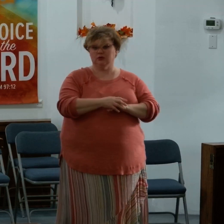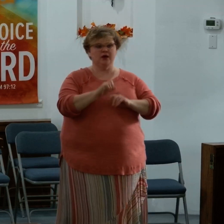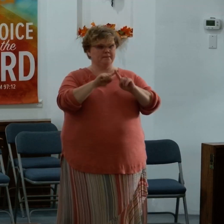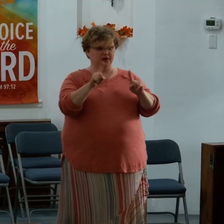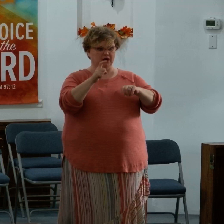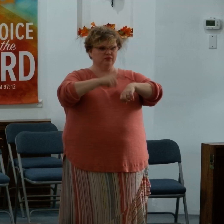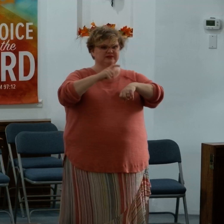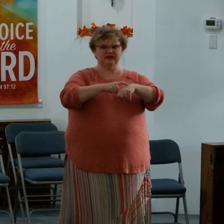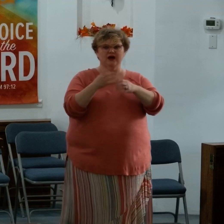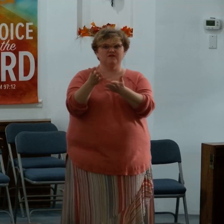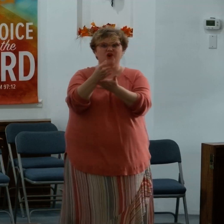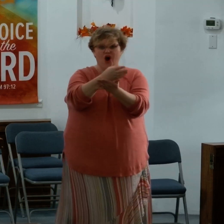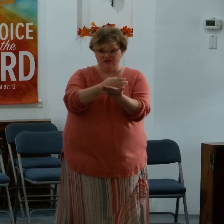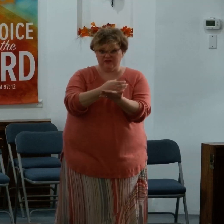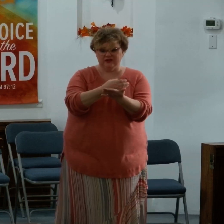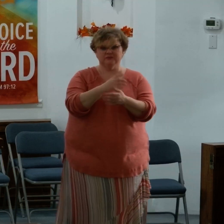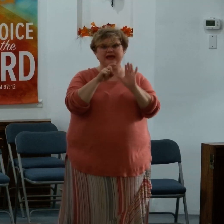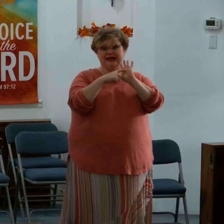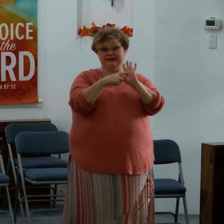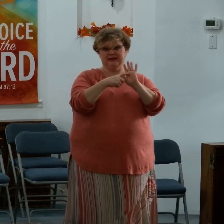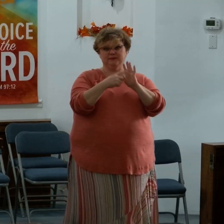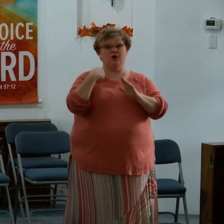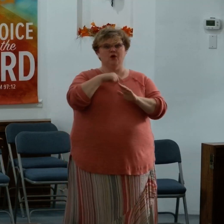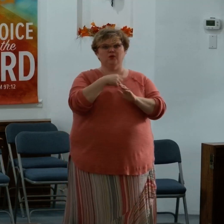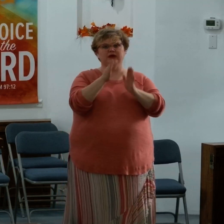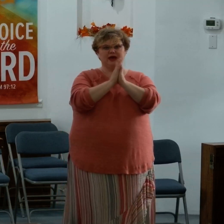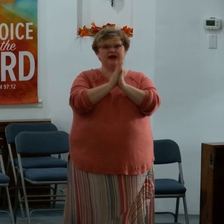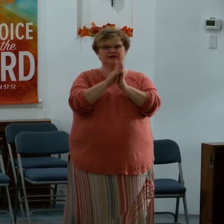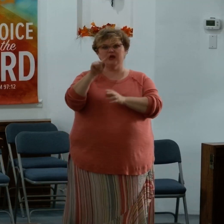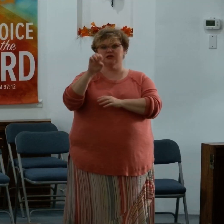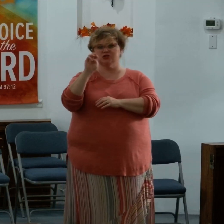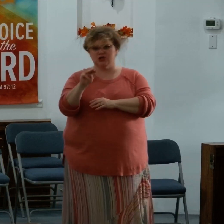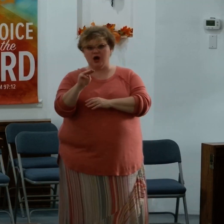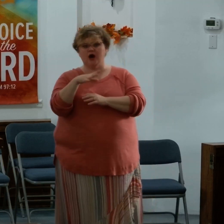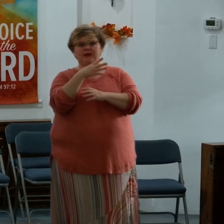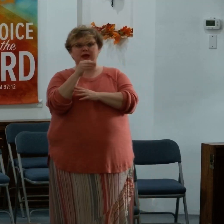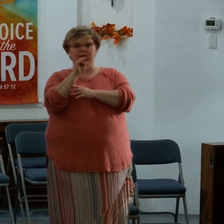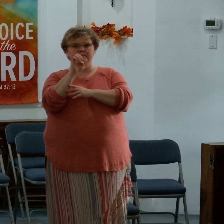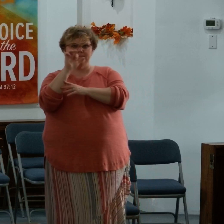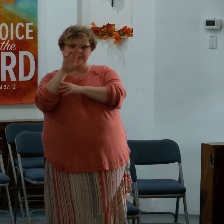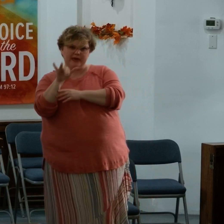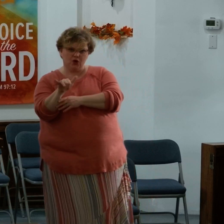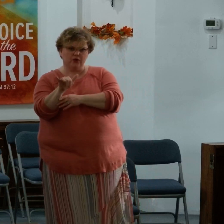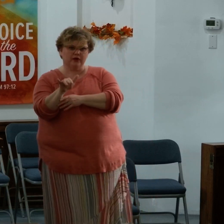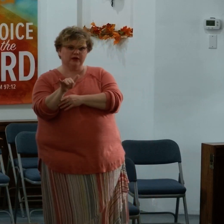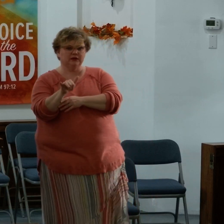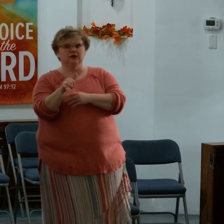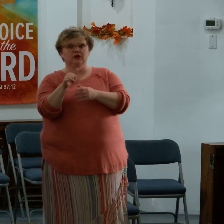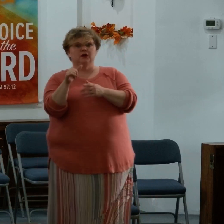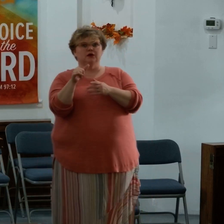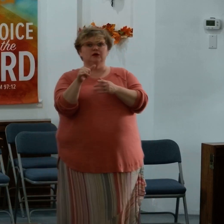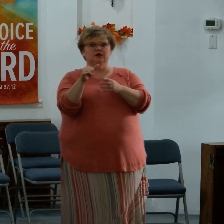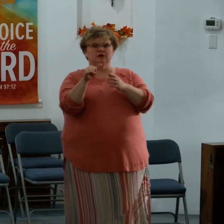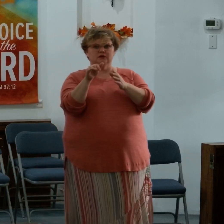offering, for example, when we ask Tom and Mary to put together that church directory, so and ask you to get your pictures taken, which some